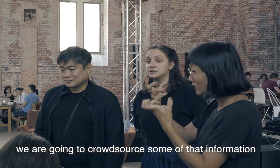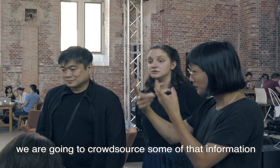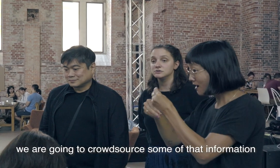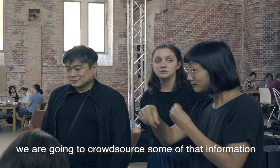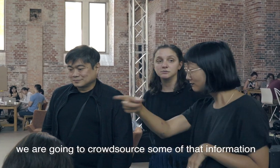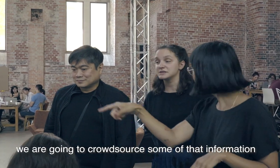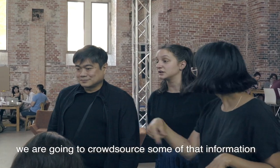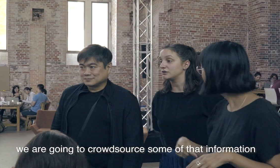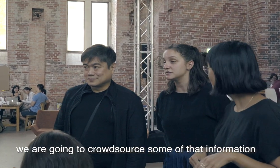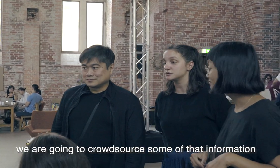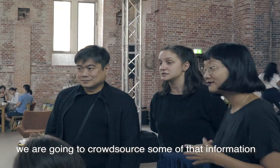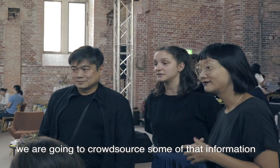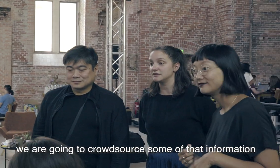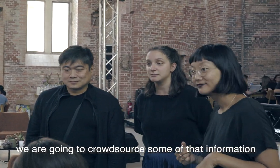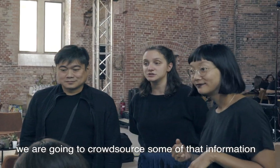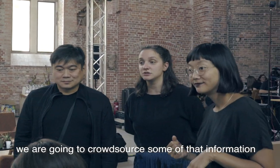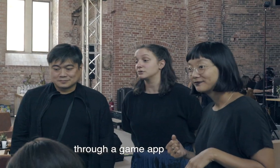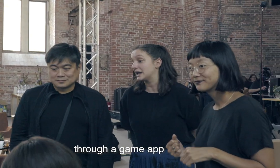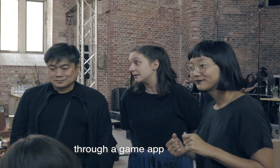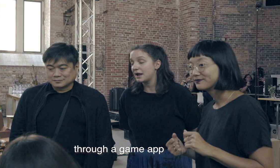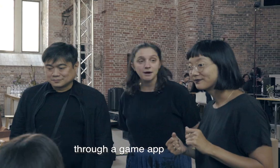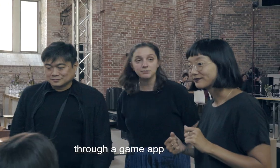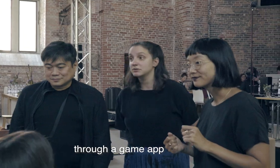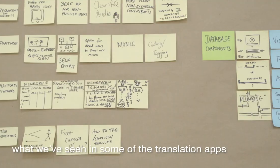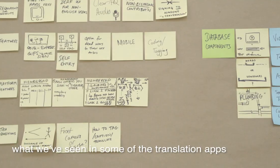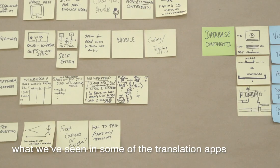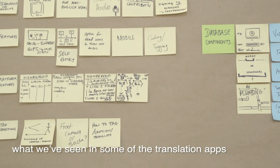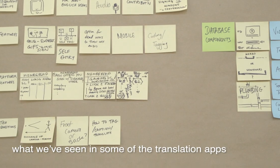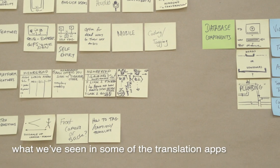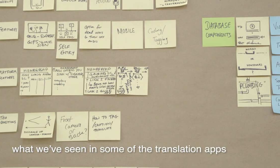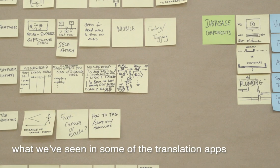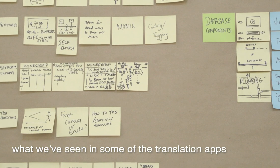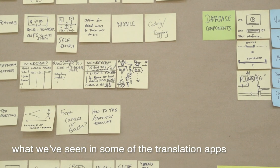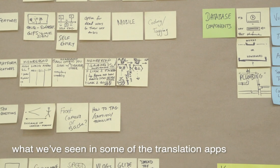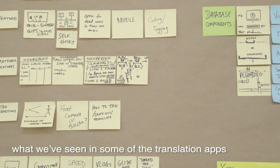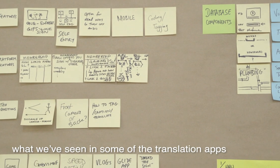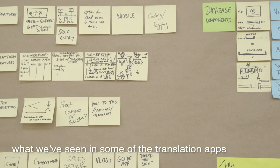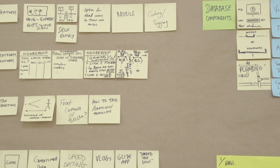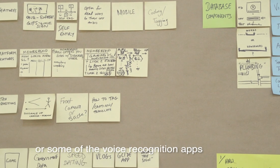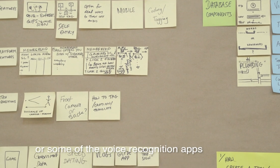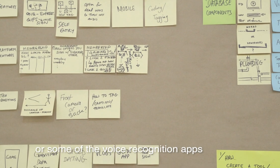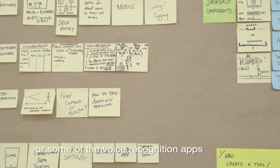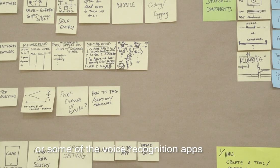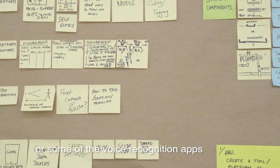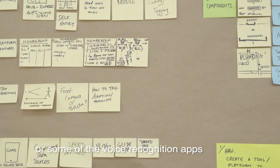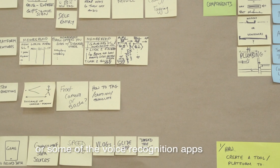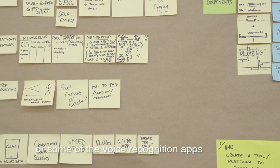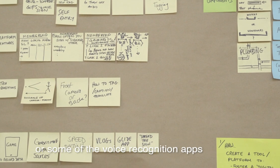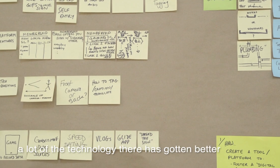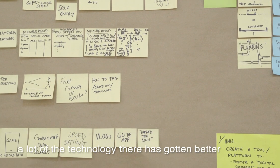to basically crowdsource some of that information through a game app. What we've seen in some of the translation apps or some of the voice recognition apps, a lot